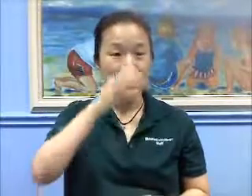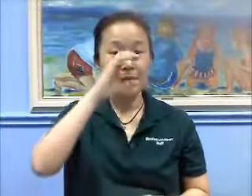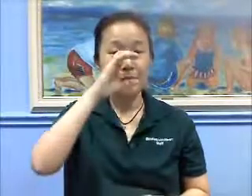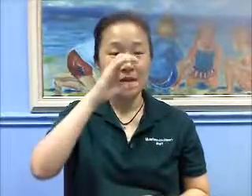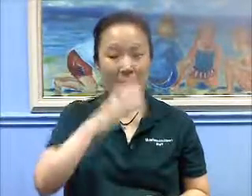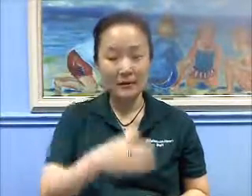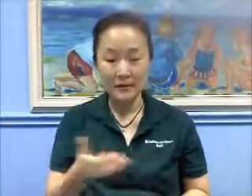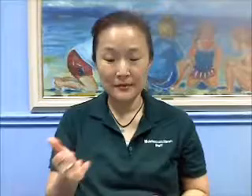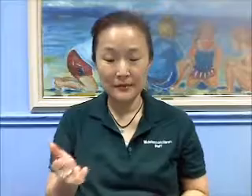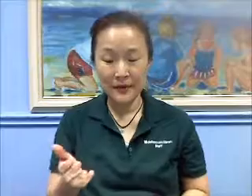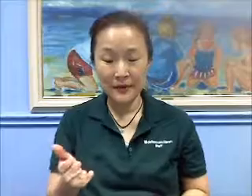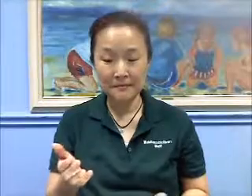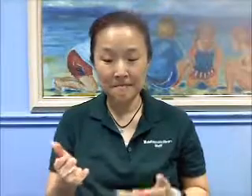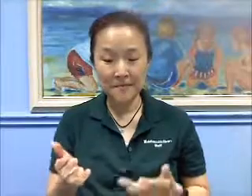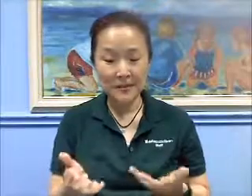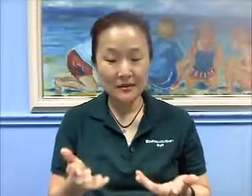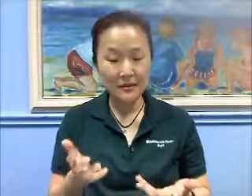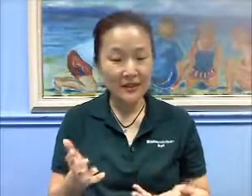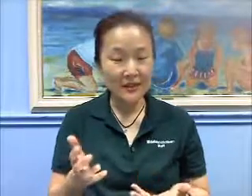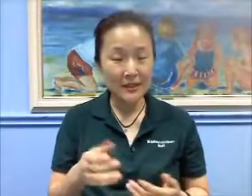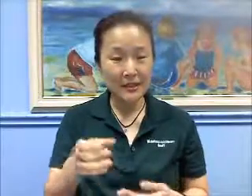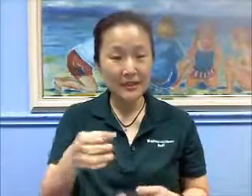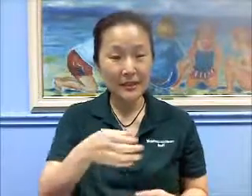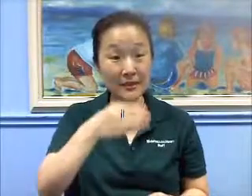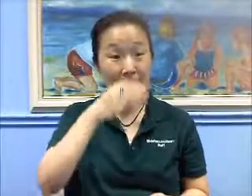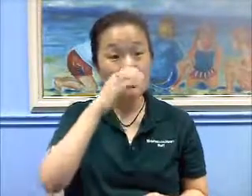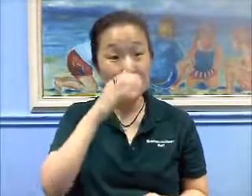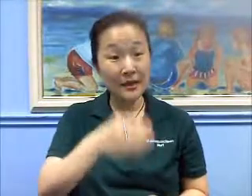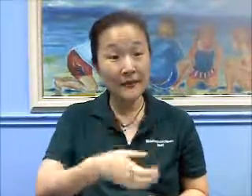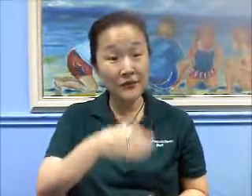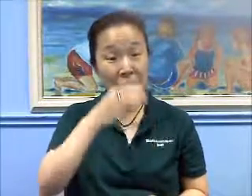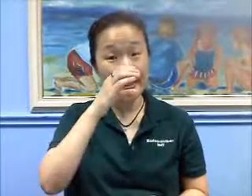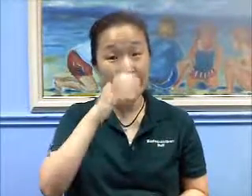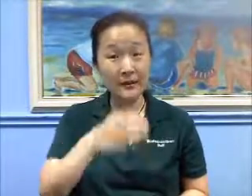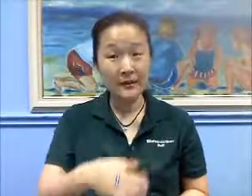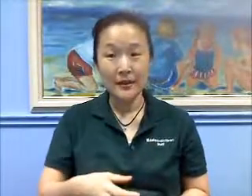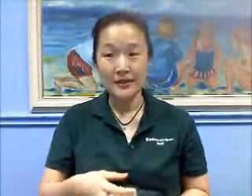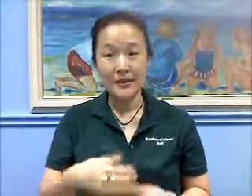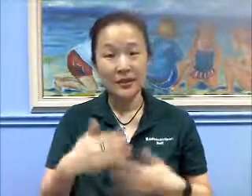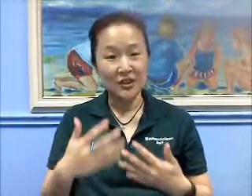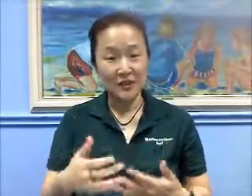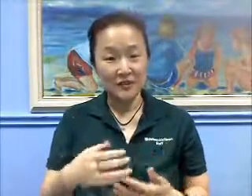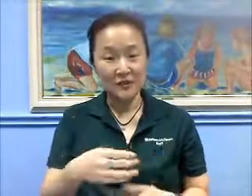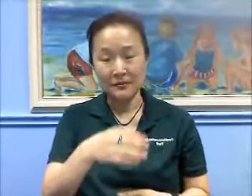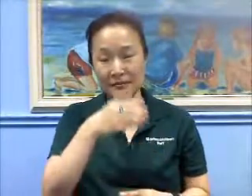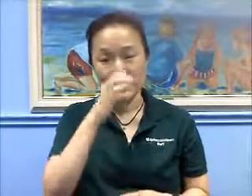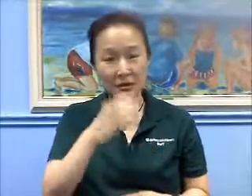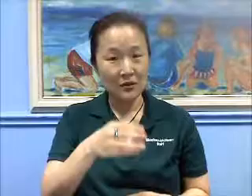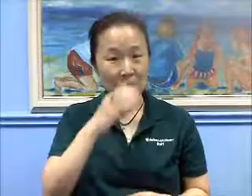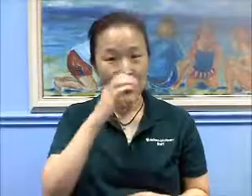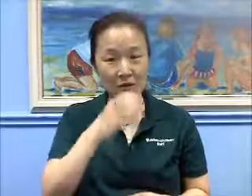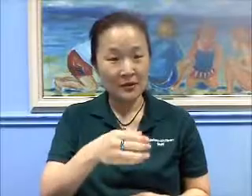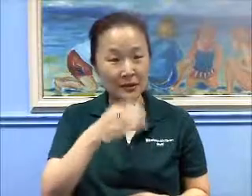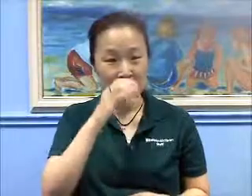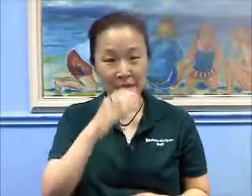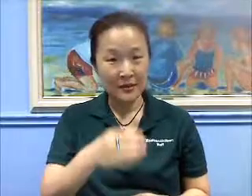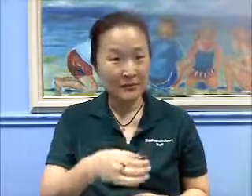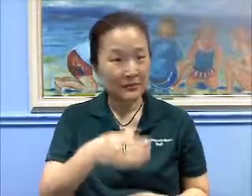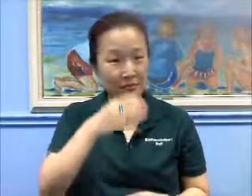cup. Now, the difference is that this is the sign for drinking in general. Milk, water, soda,